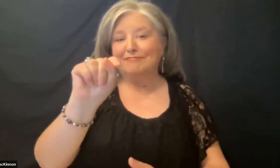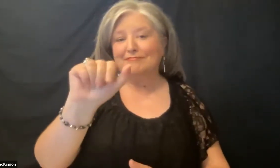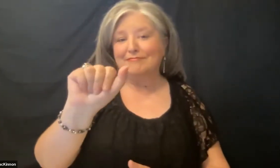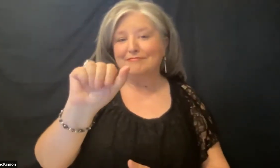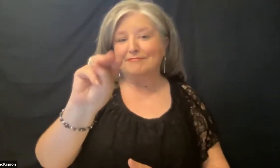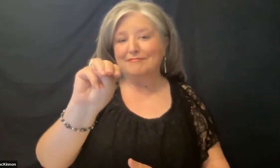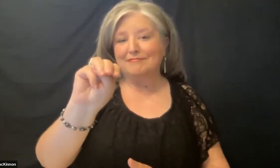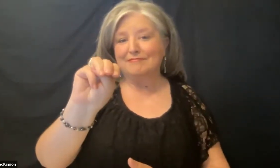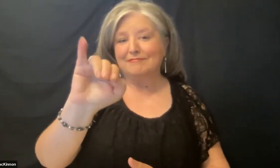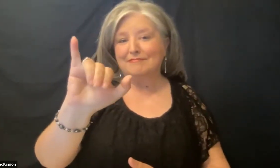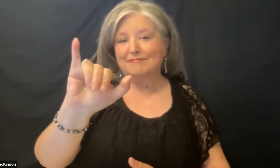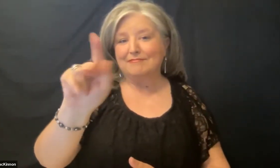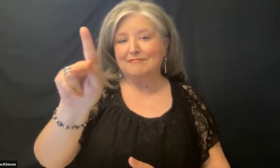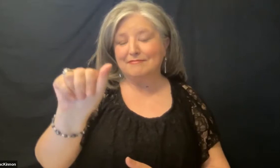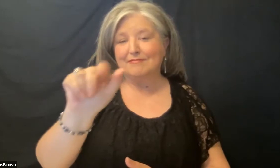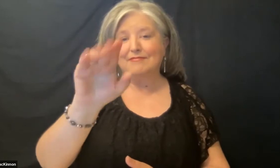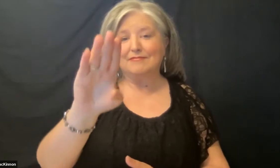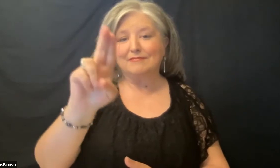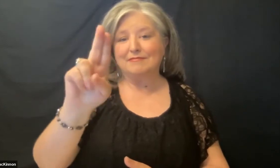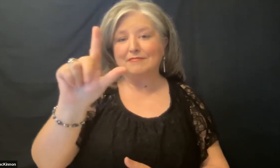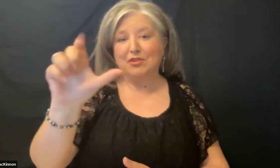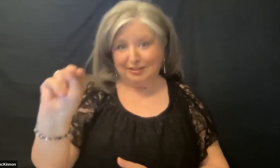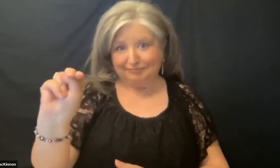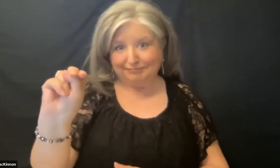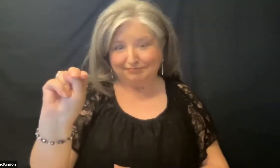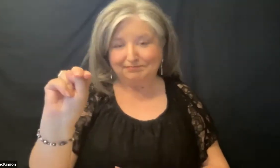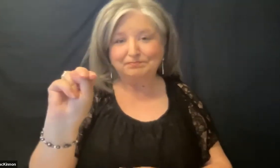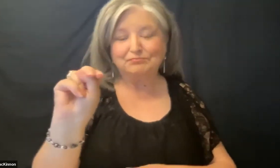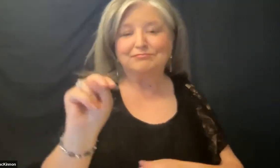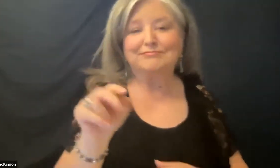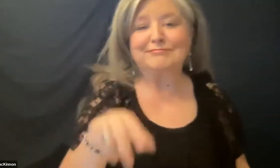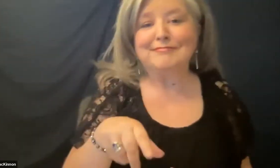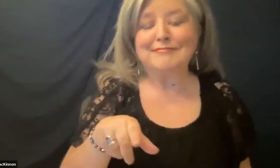Next up, our performer is Tamyka Bullen.